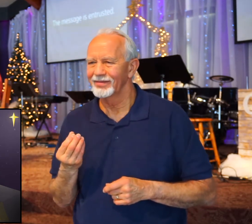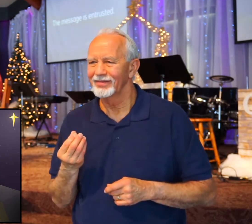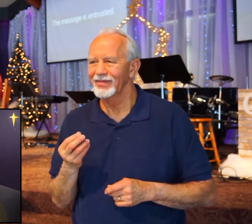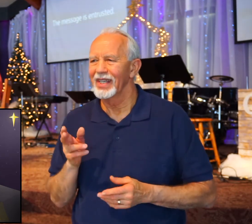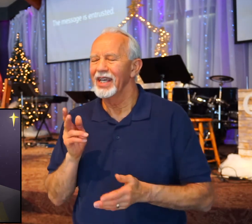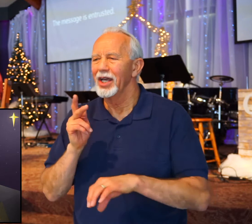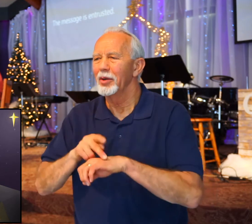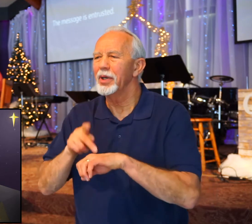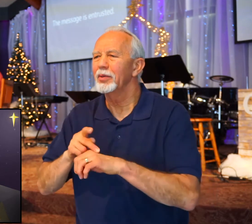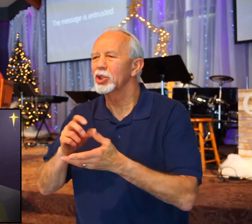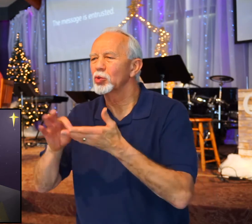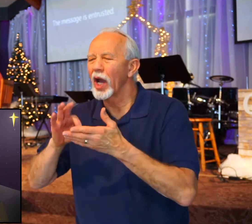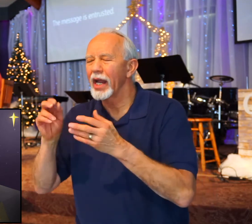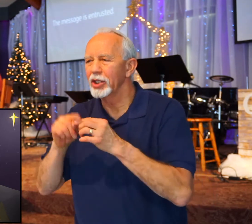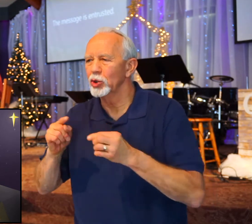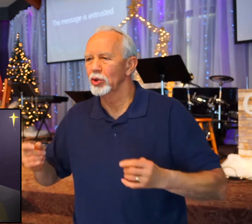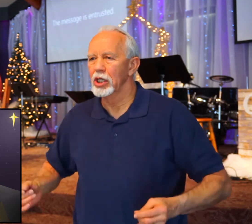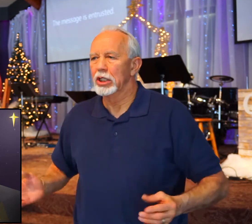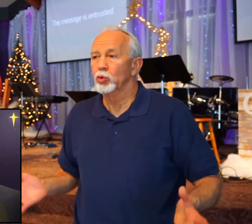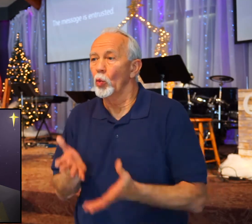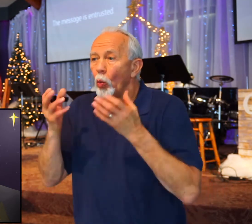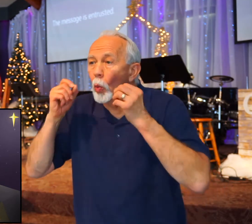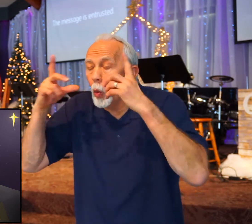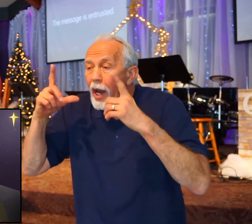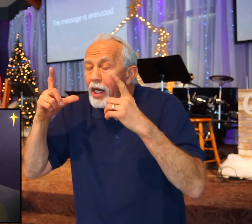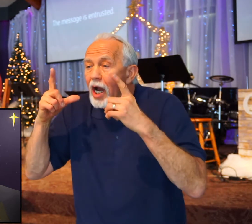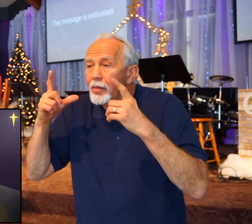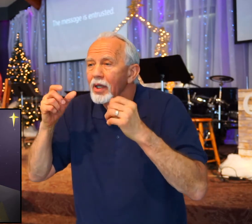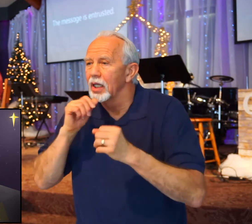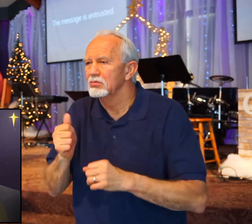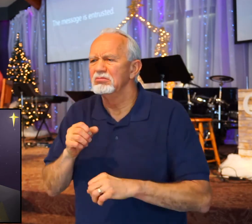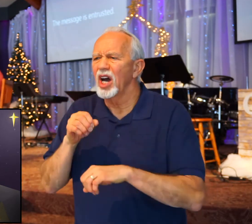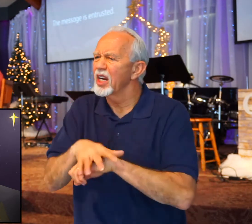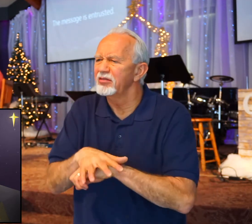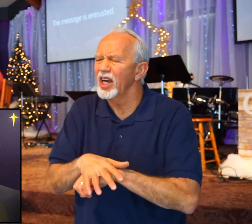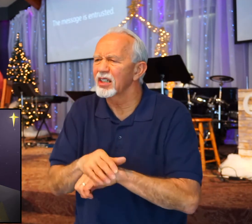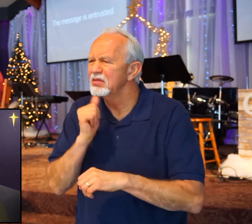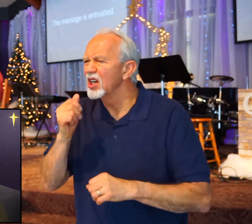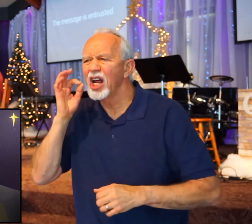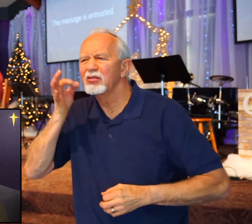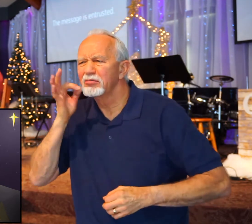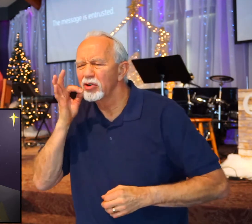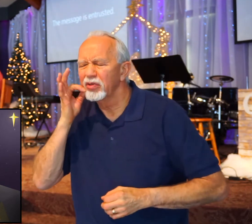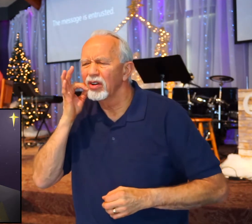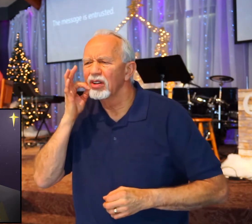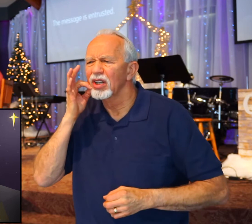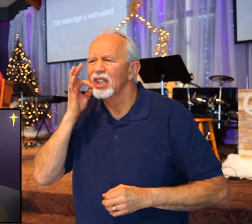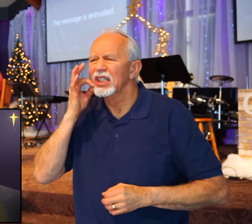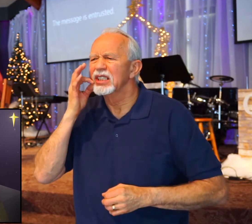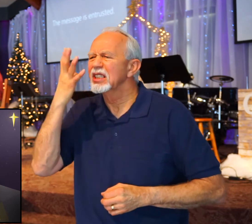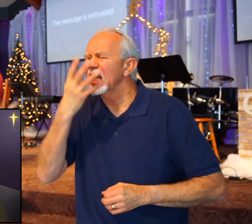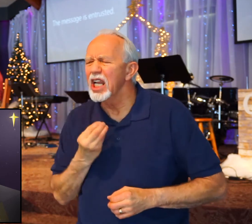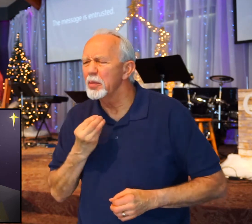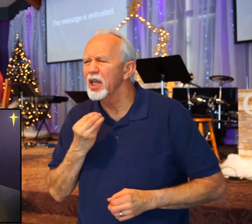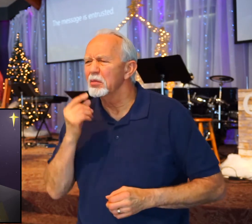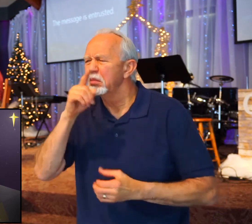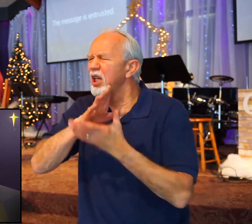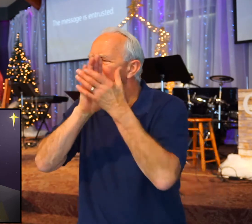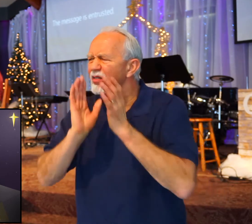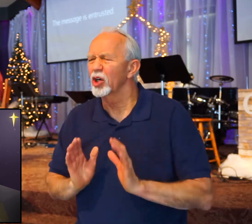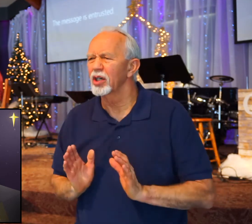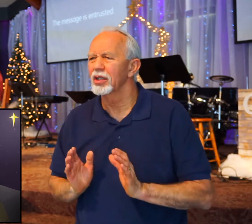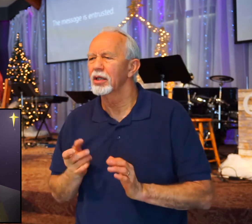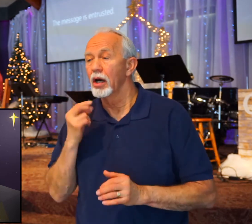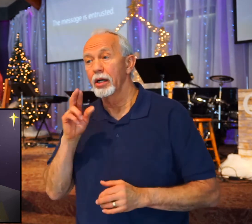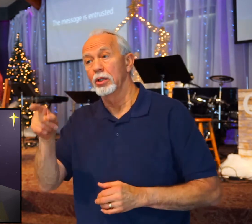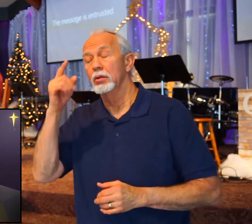Peter was writing to stir up or to wake up the ineffective, unfruitful, dare I say, sleeping believer. Are